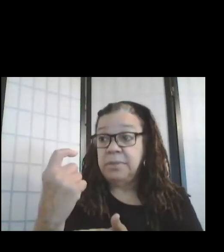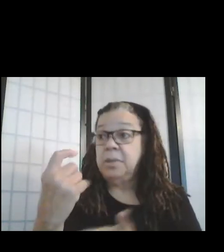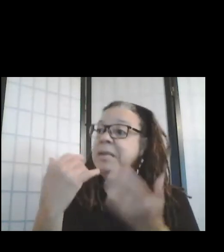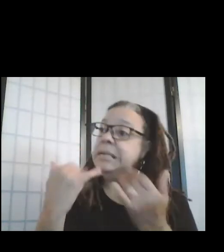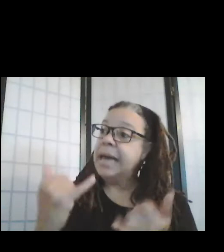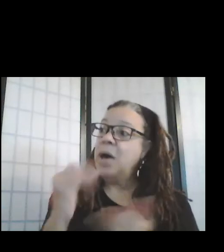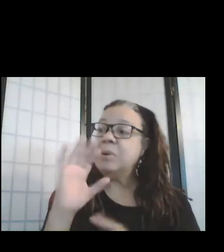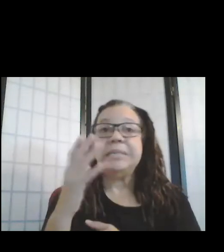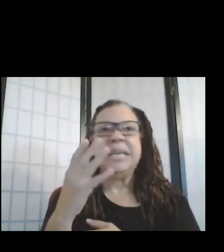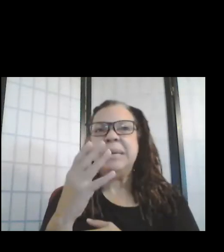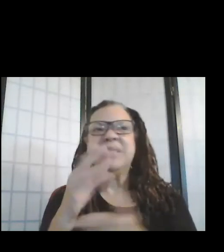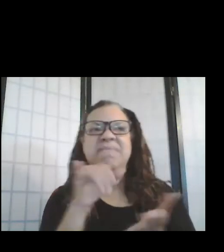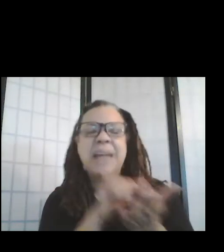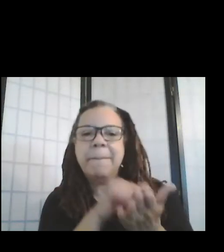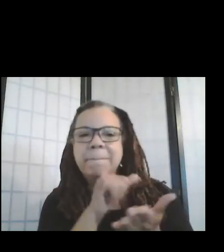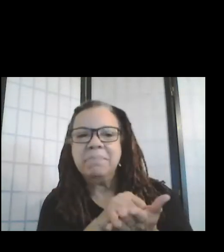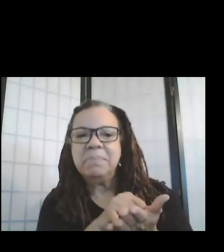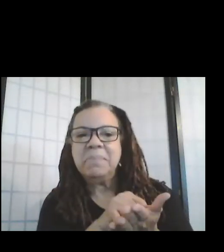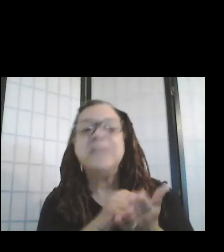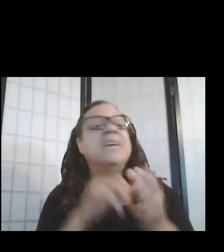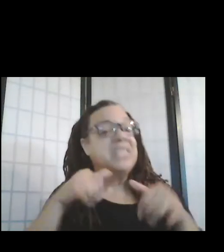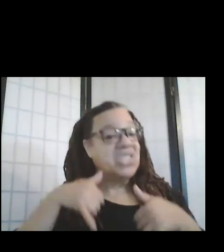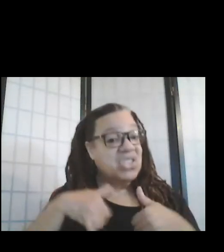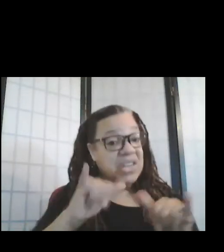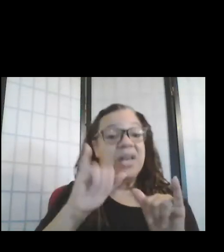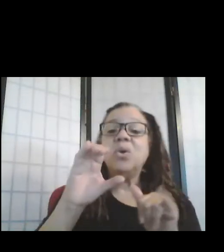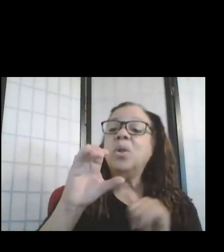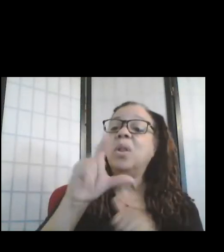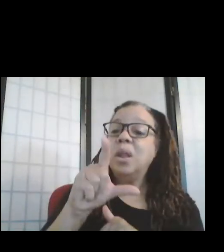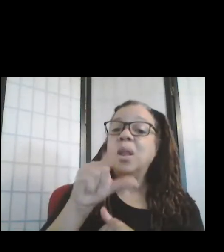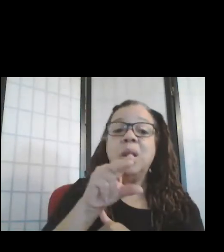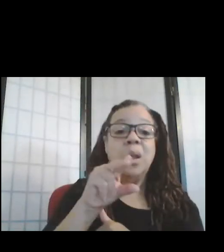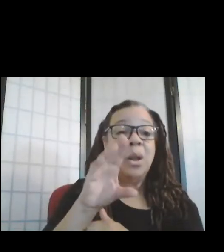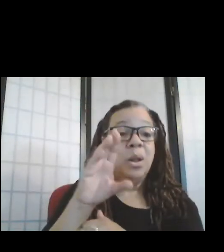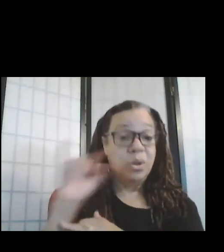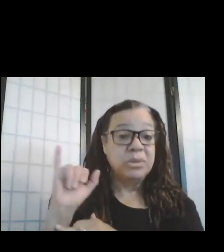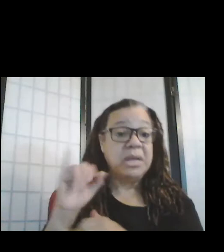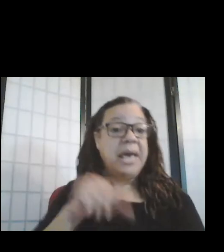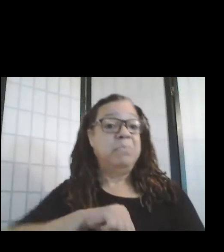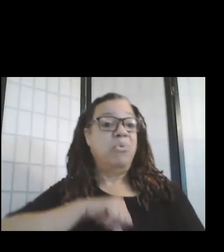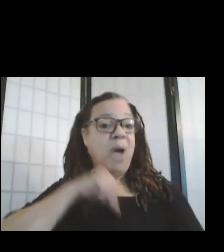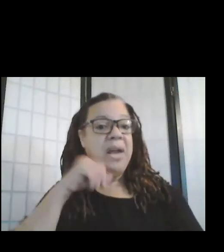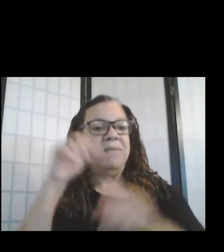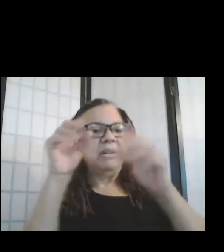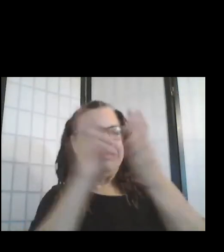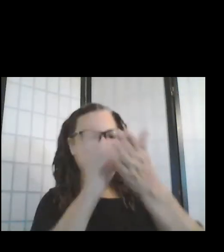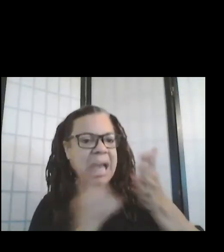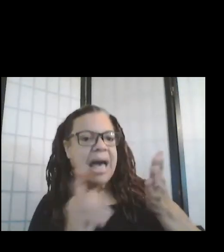of reach, still, she could take some muted pride in her designs of supermarkets and shopping